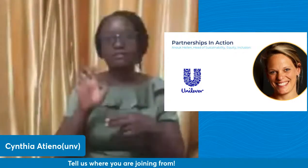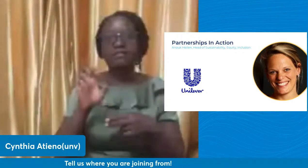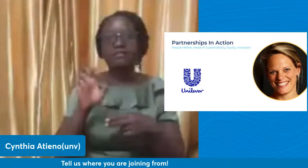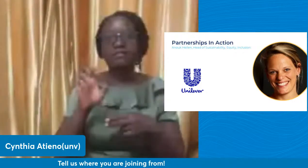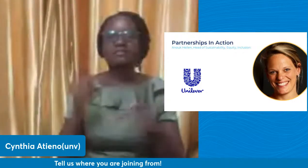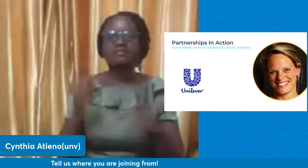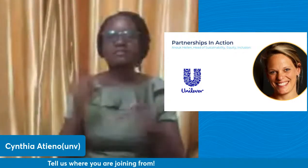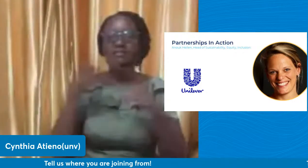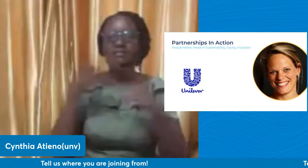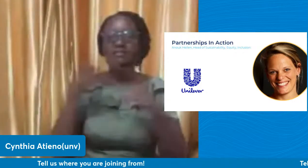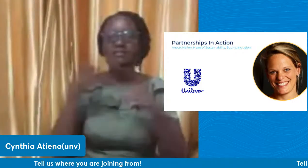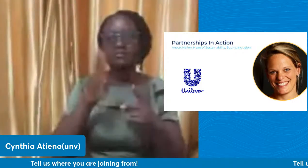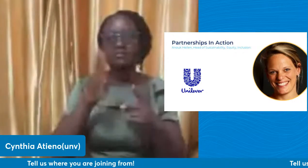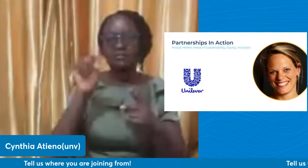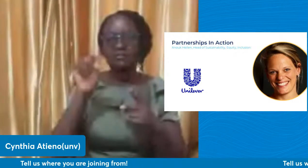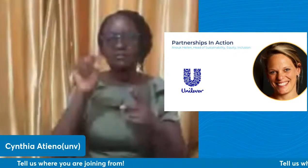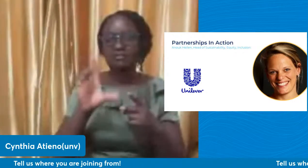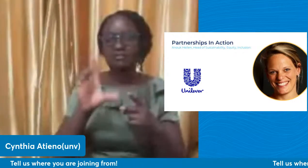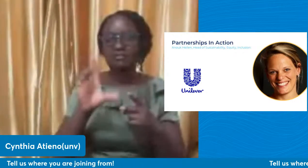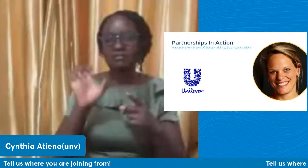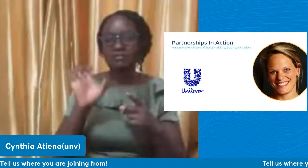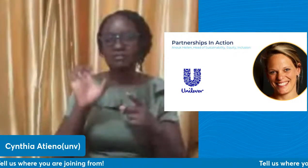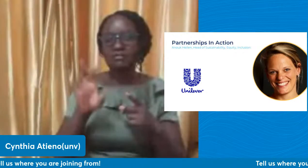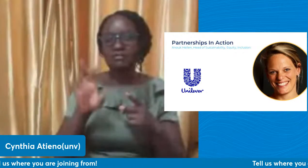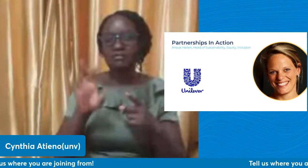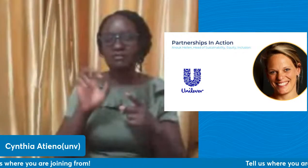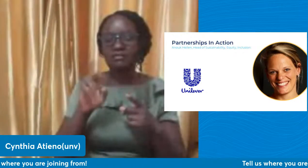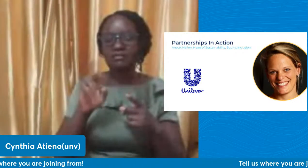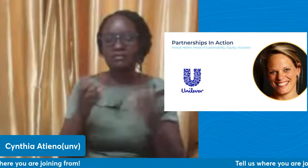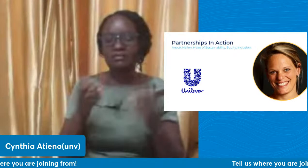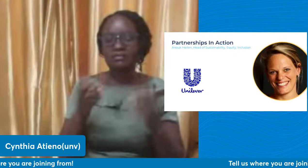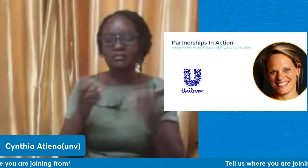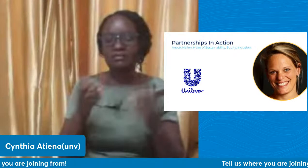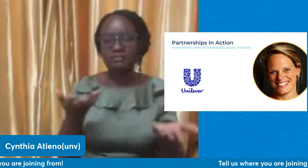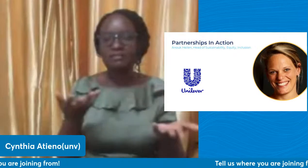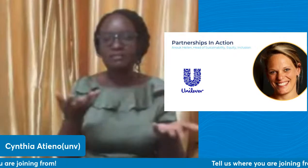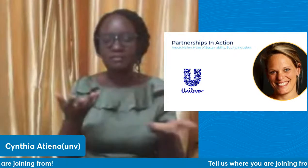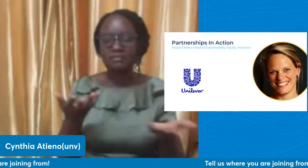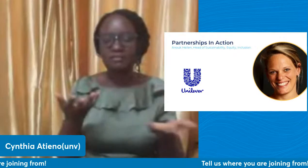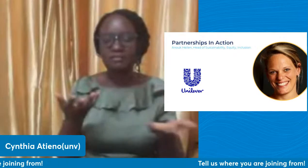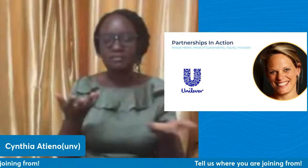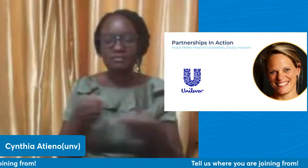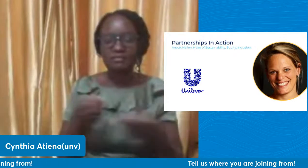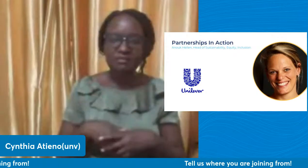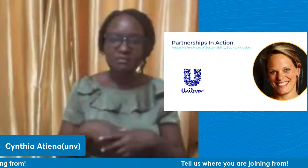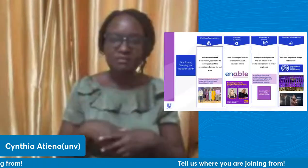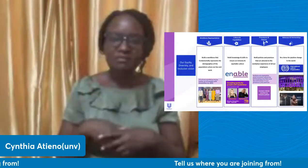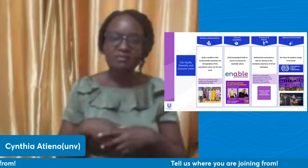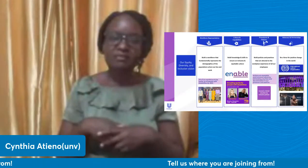operations for persons with a disability. Go to the next slide, please.